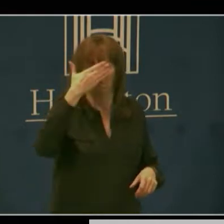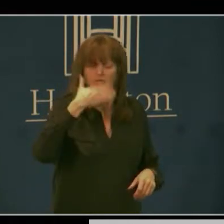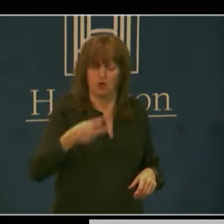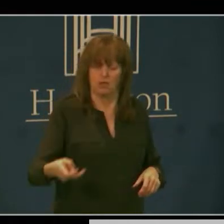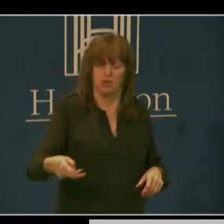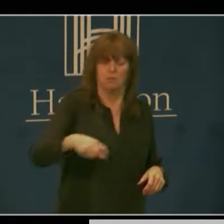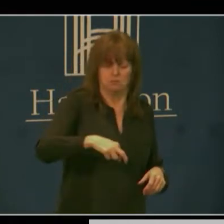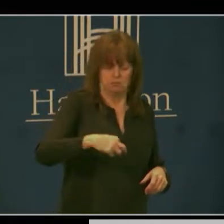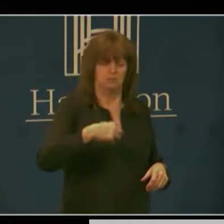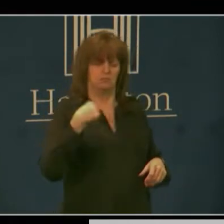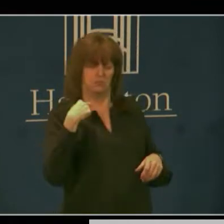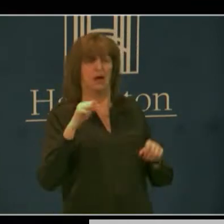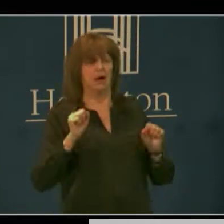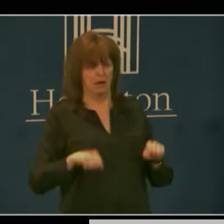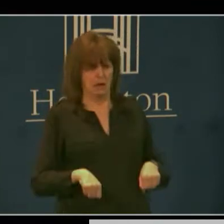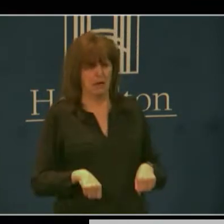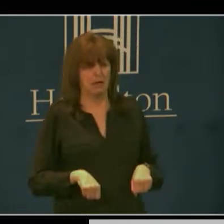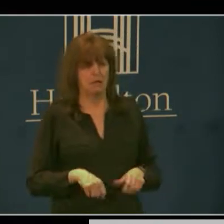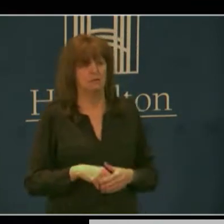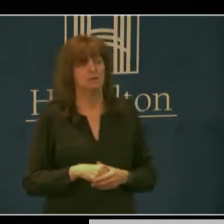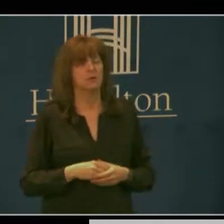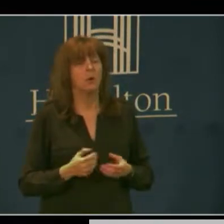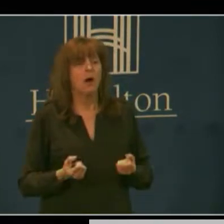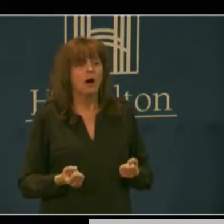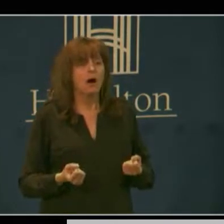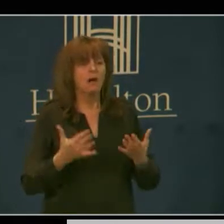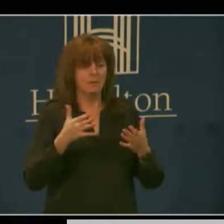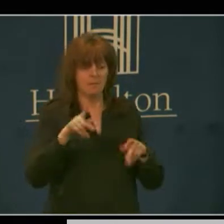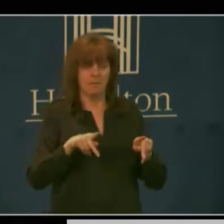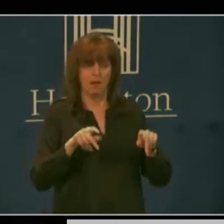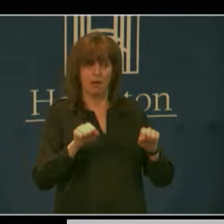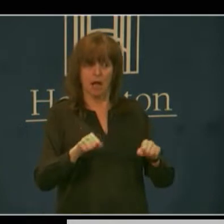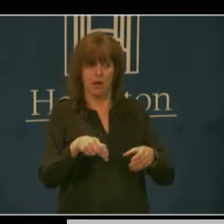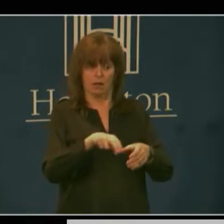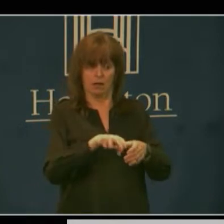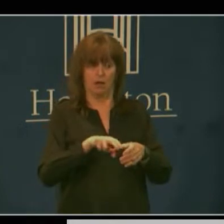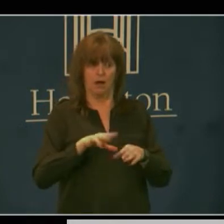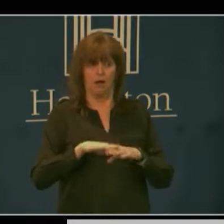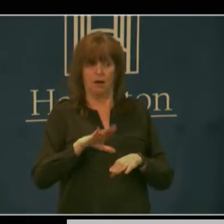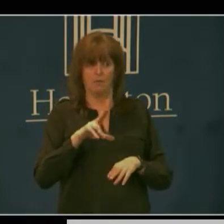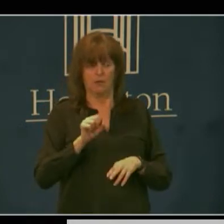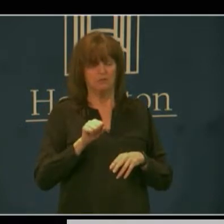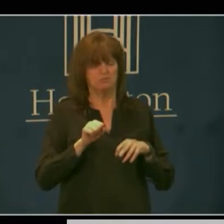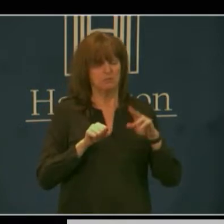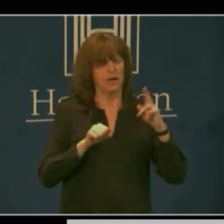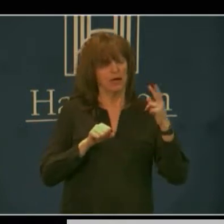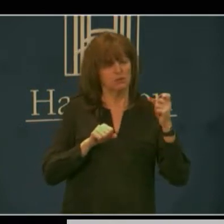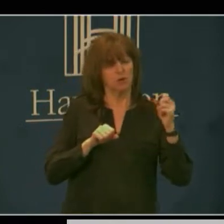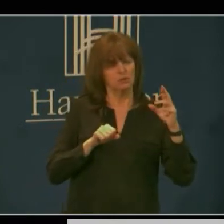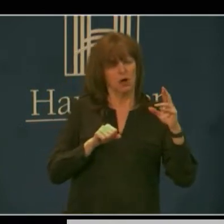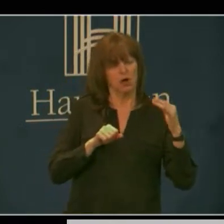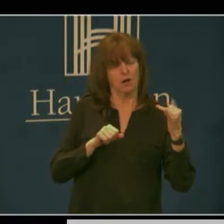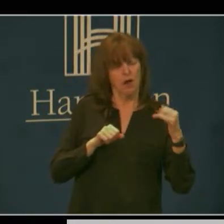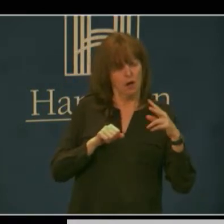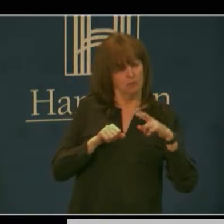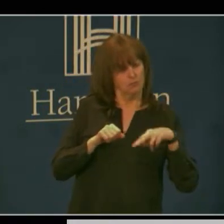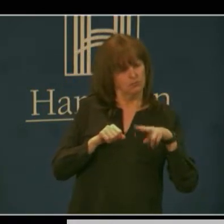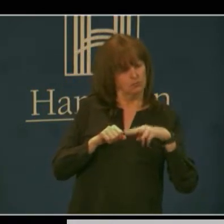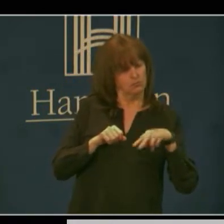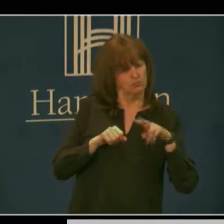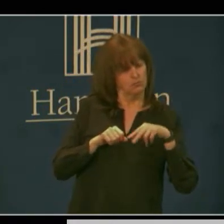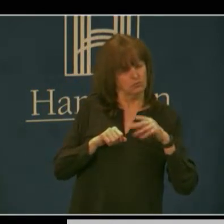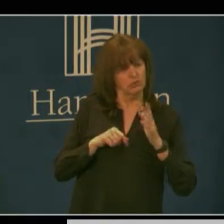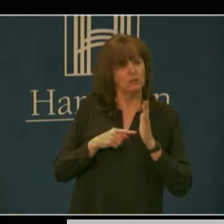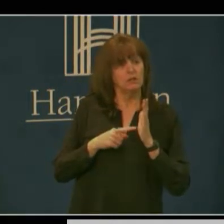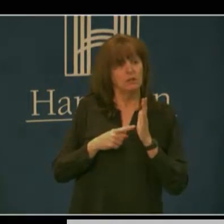customers, the HSR is monitoring the numbers of transit users on certain routes, adding larger buses, adding